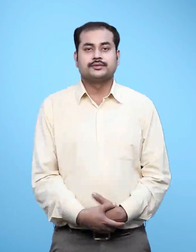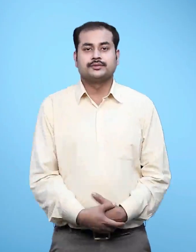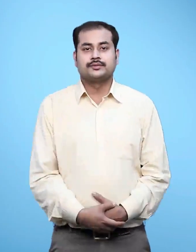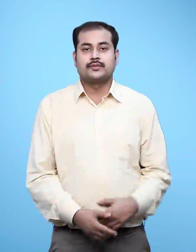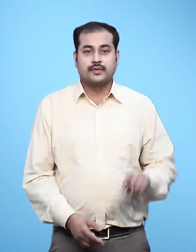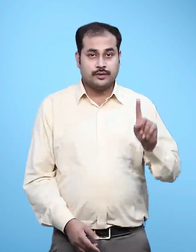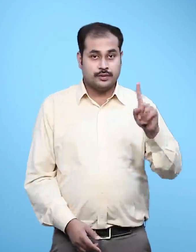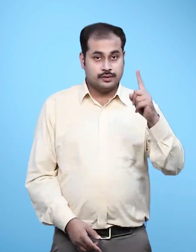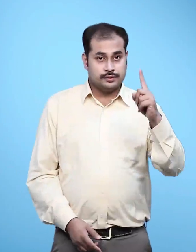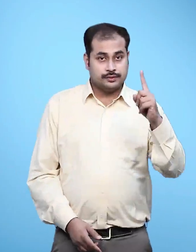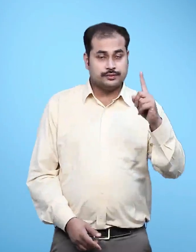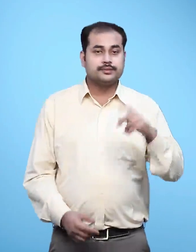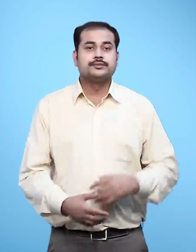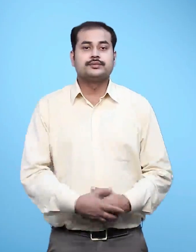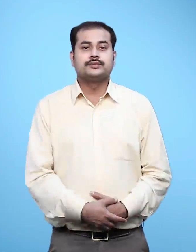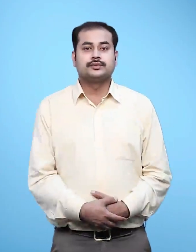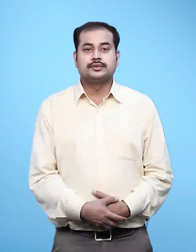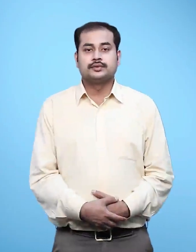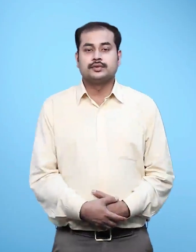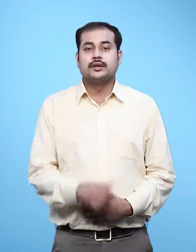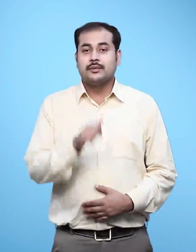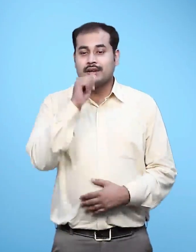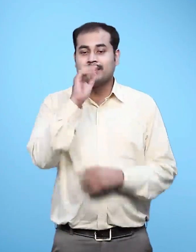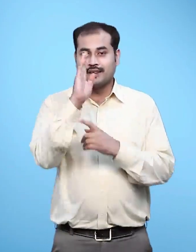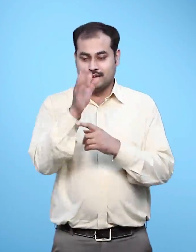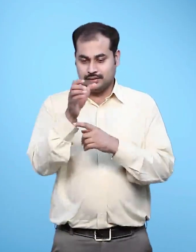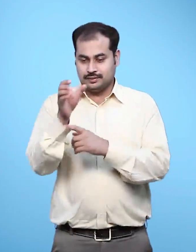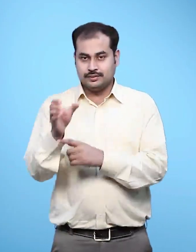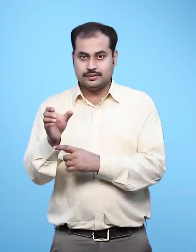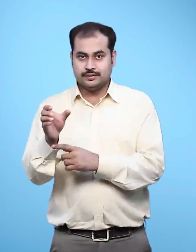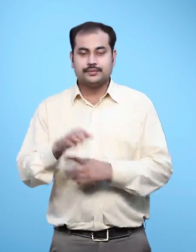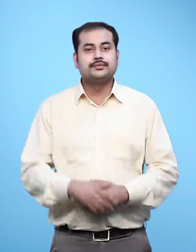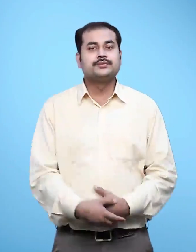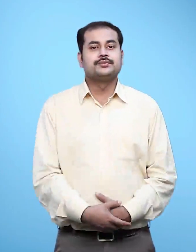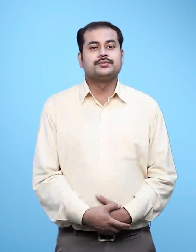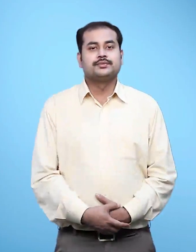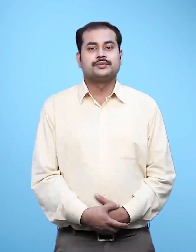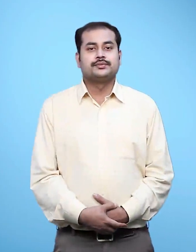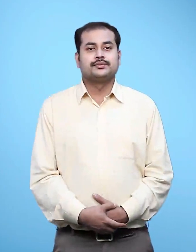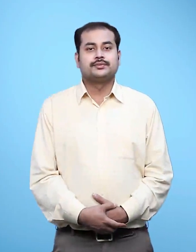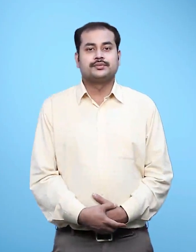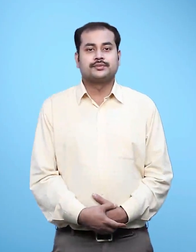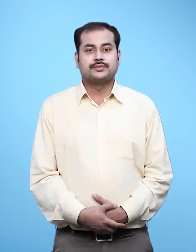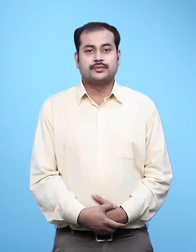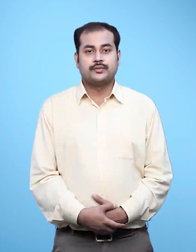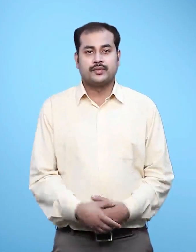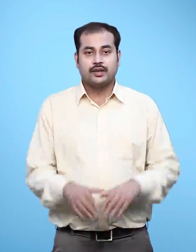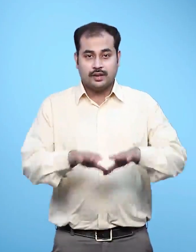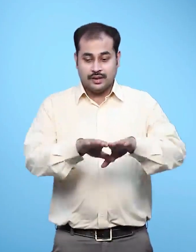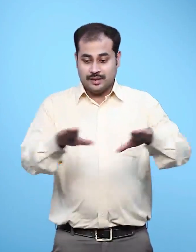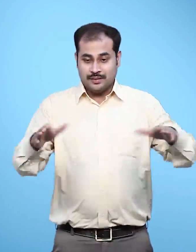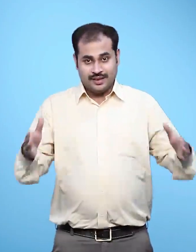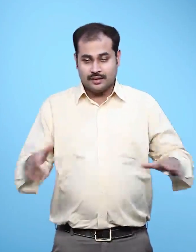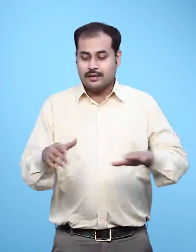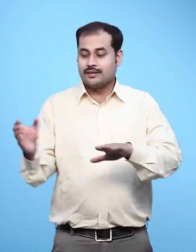In One Take a glass of water Place it on the table